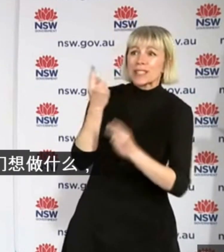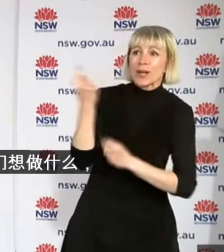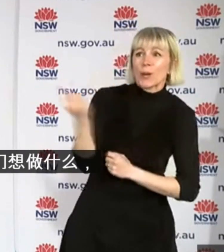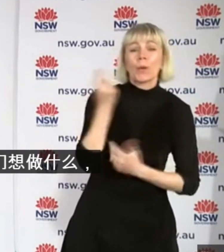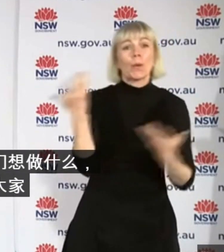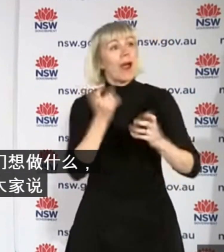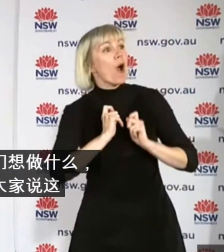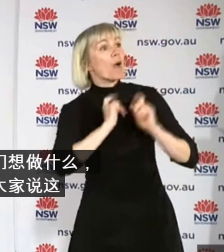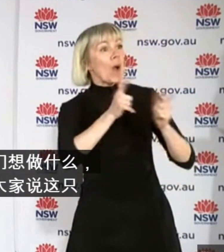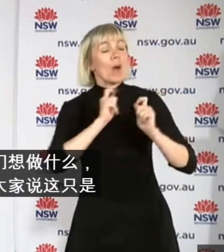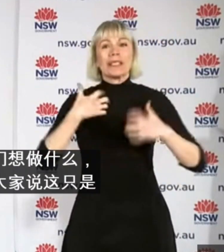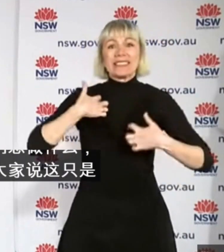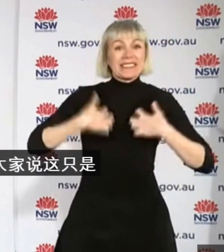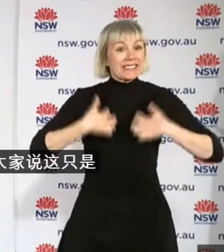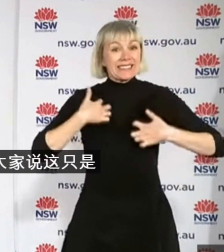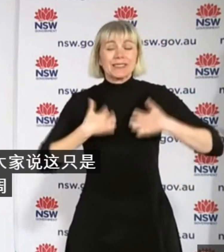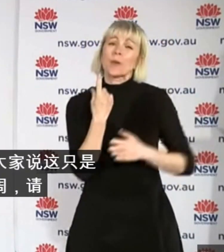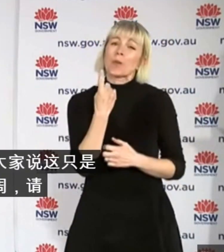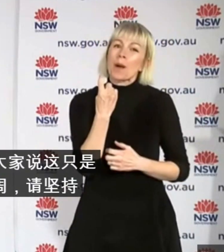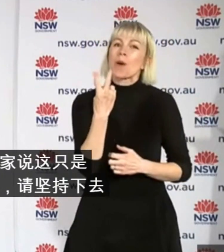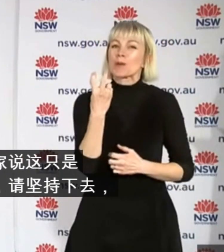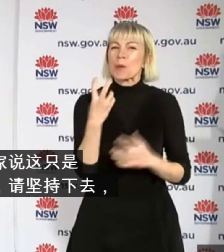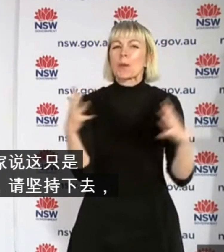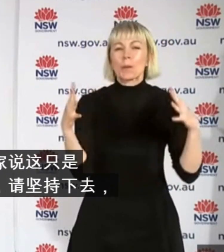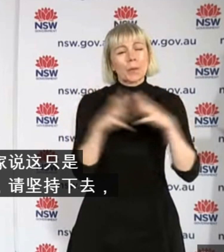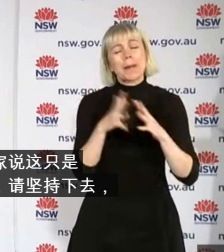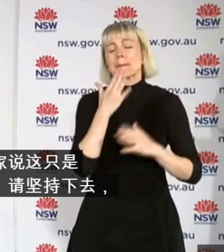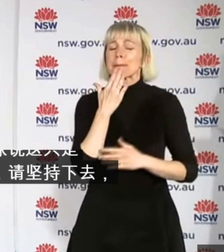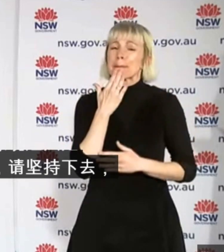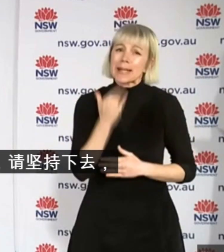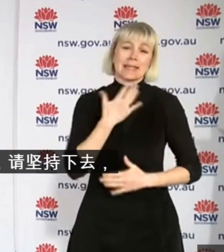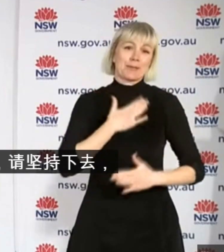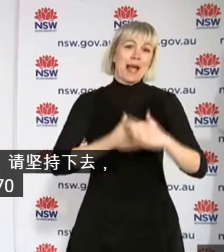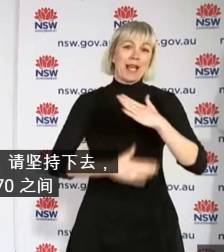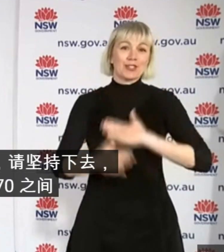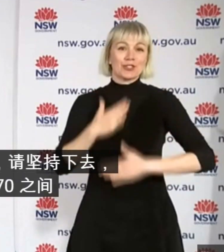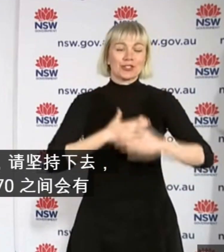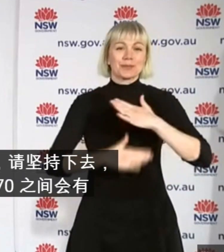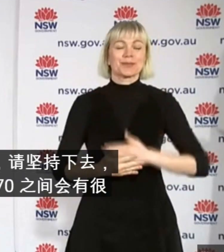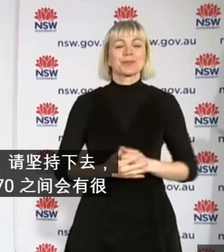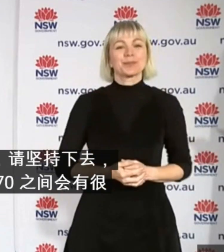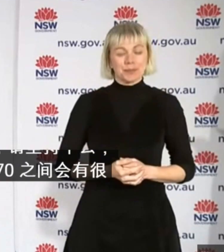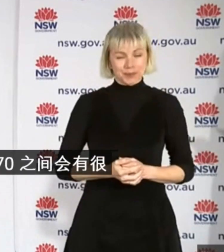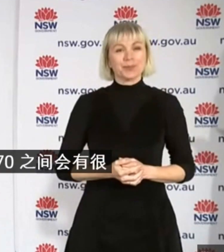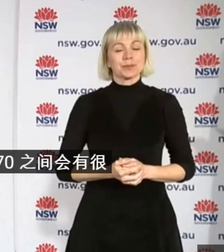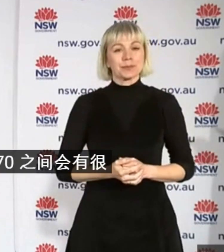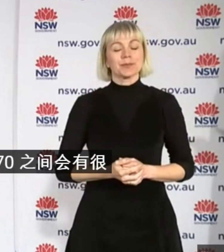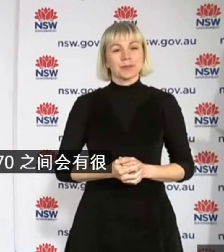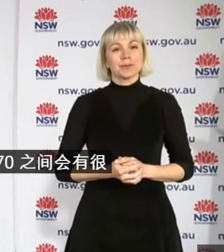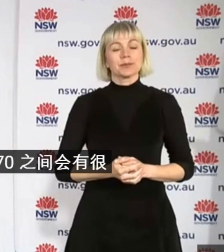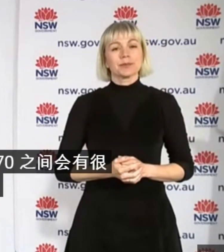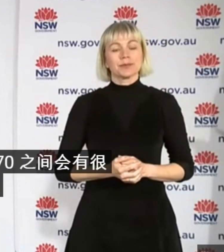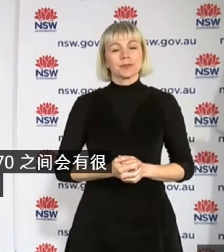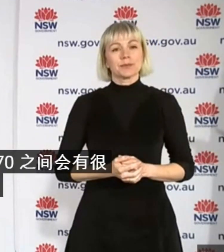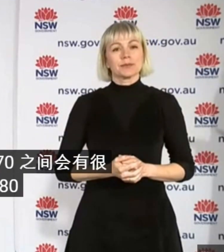I just say to everybody, it's just this week and next week, please hang in there. We also envisage that there'll be a very short period of time